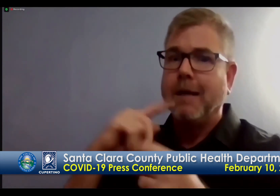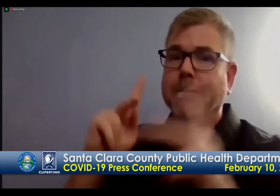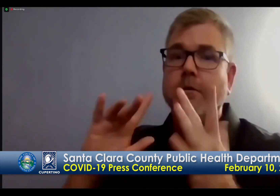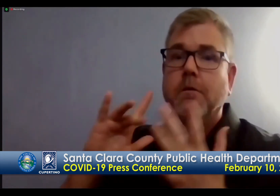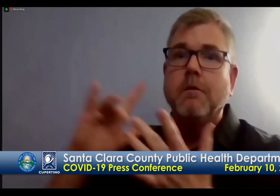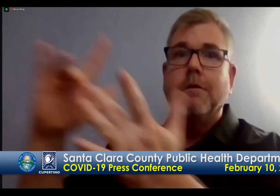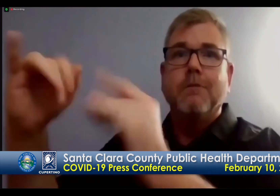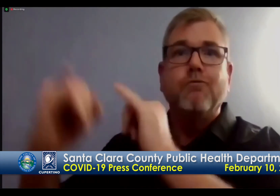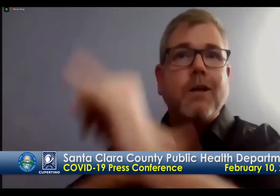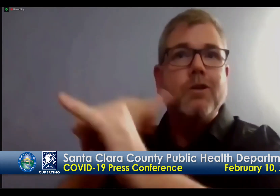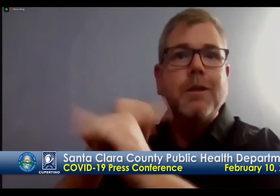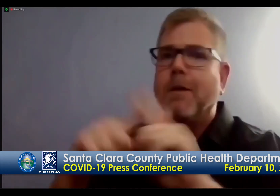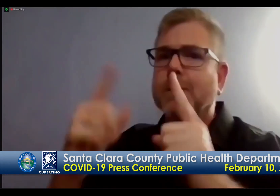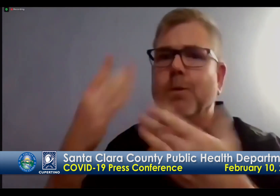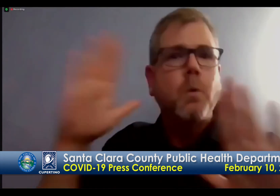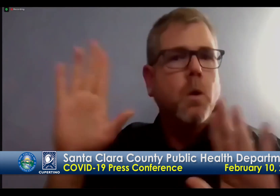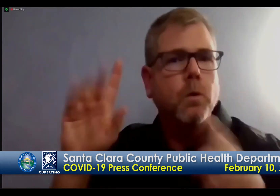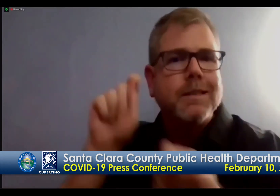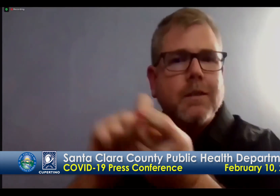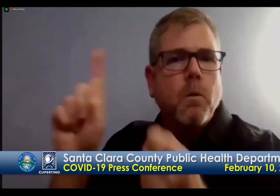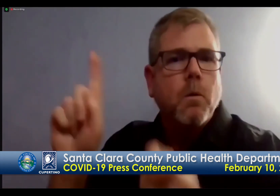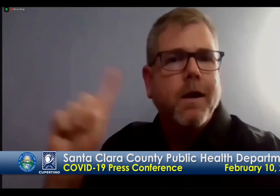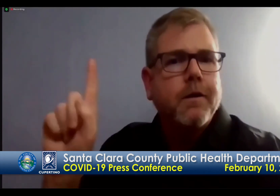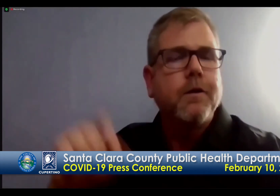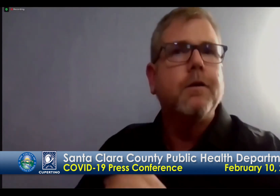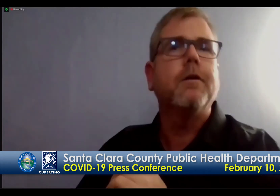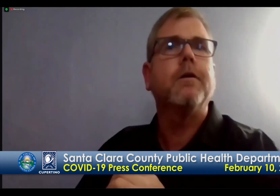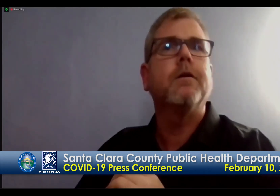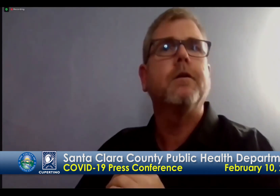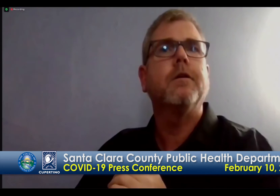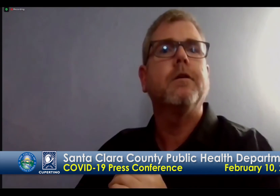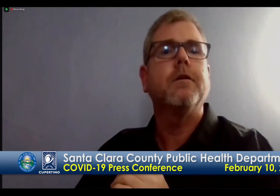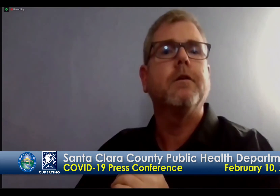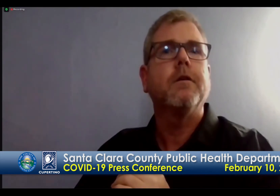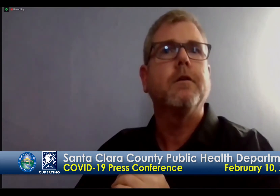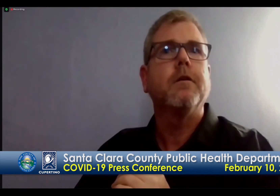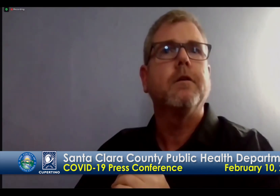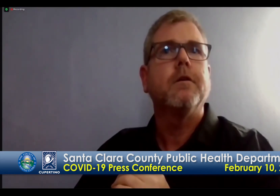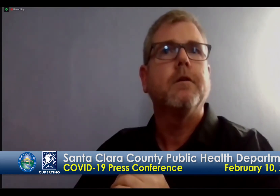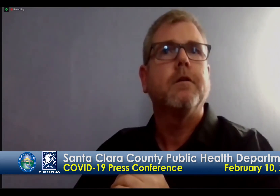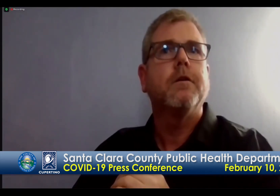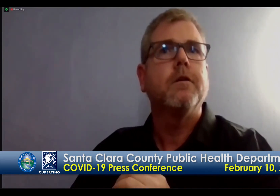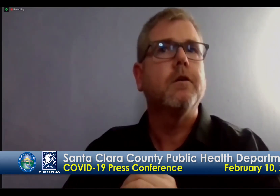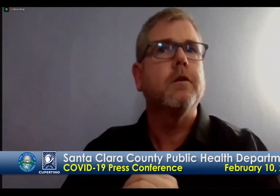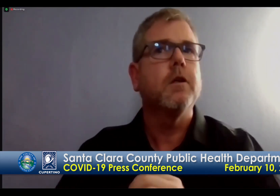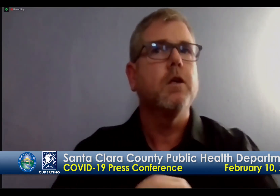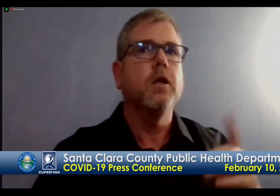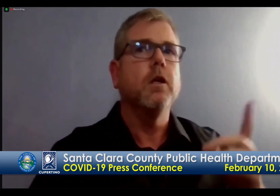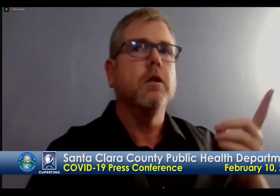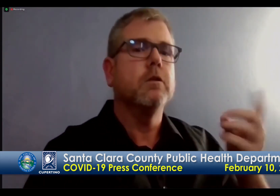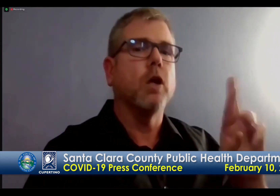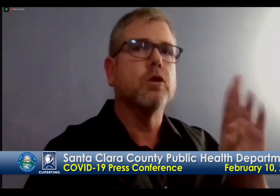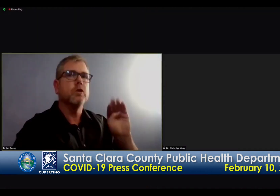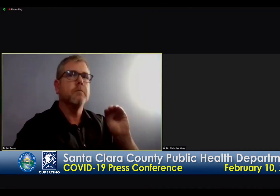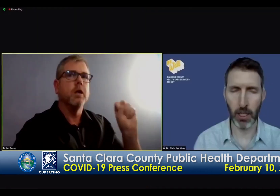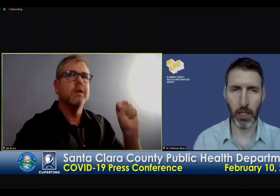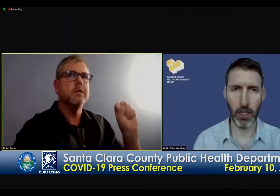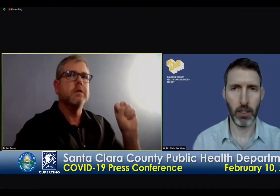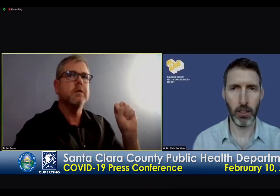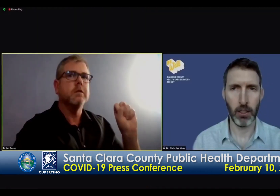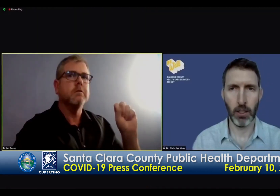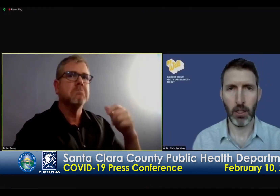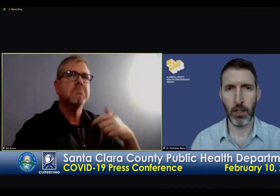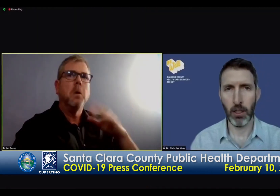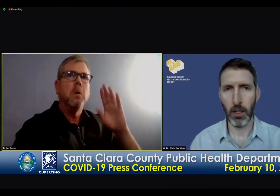And I did send a list over. I'll speak to the first question and then turn it over to Dr. Cody.